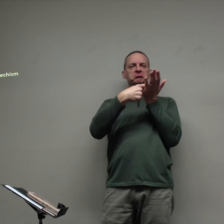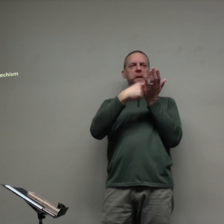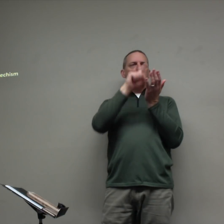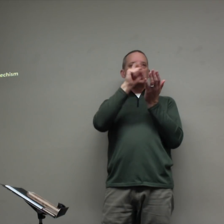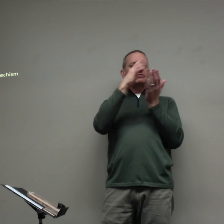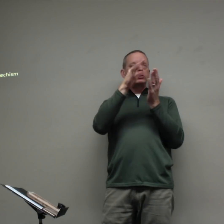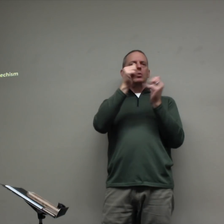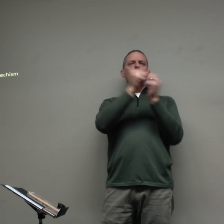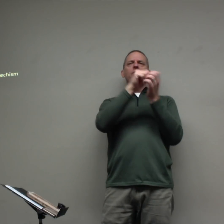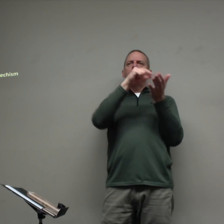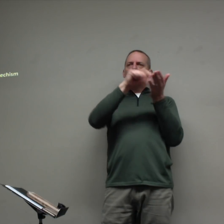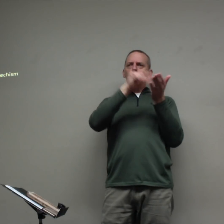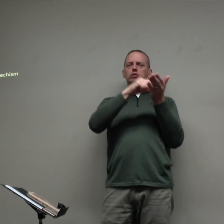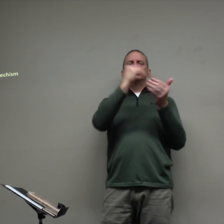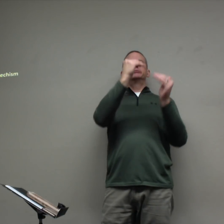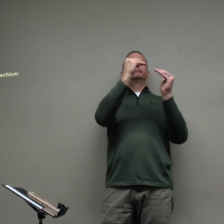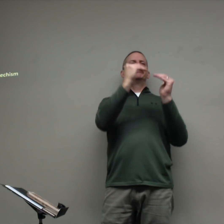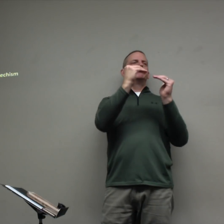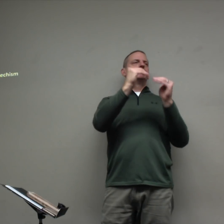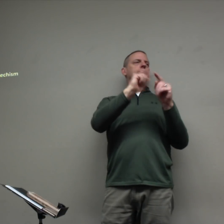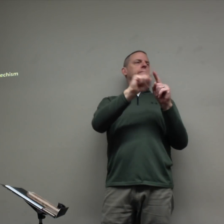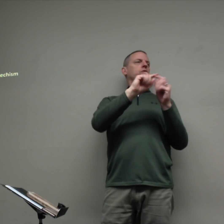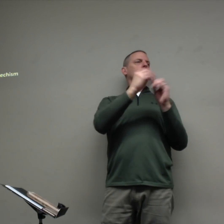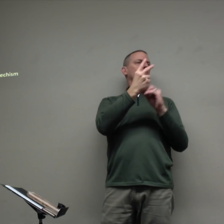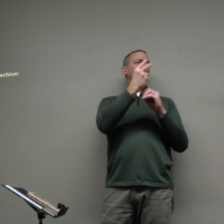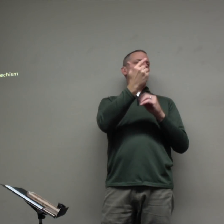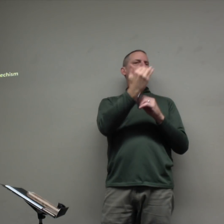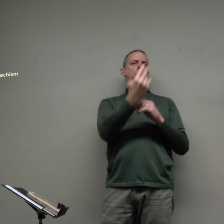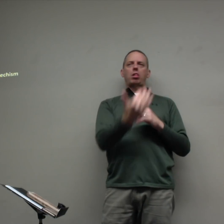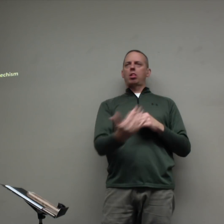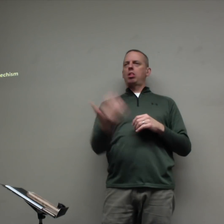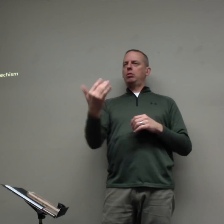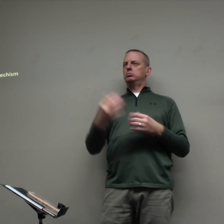I encourage you all to think about each question.